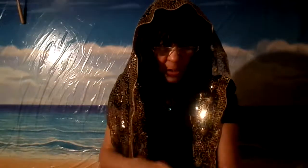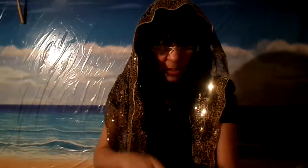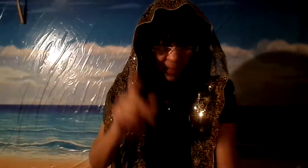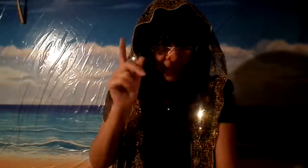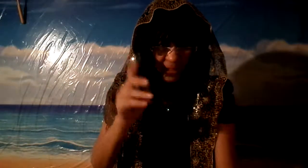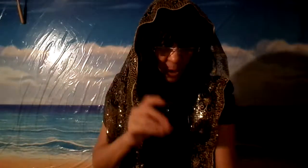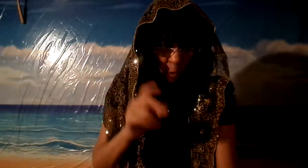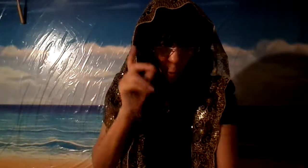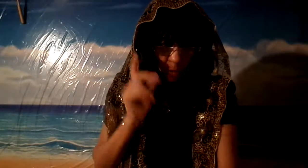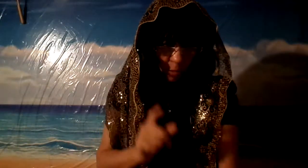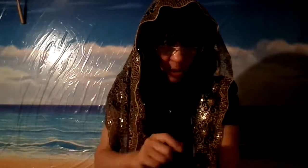1 Corinthians 14:14-15,